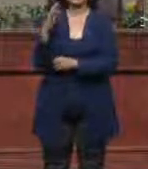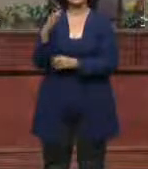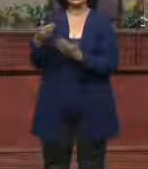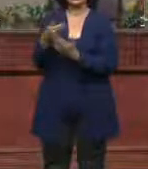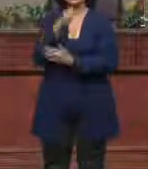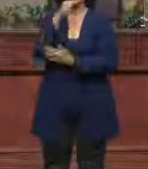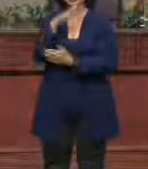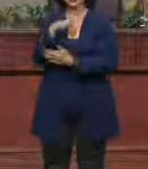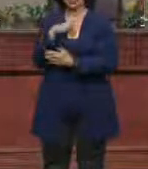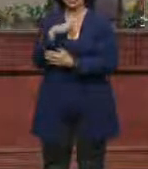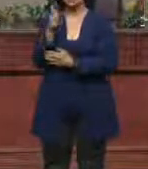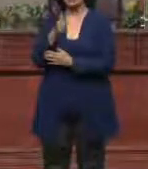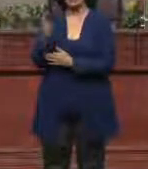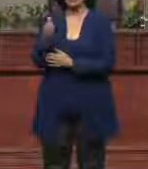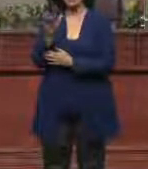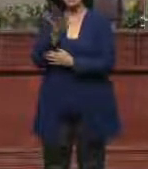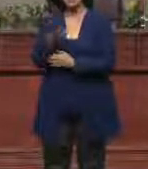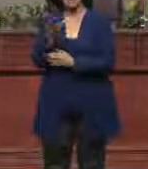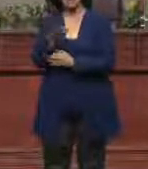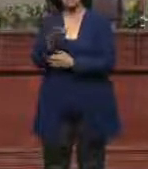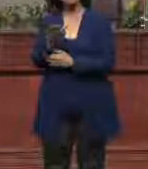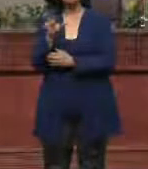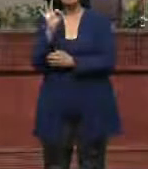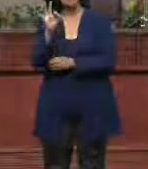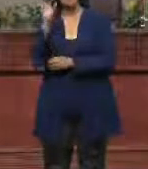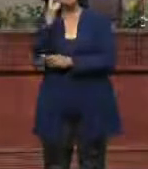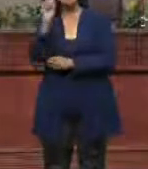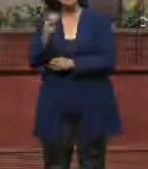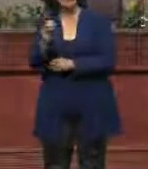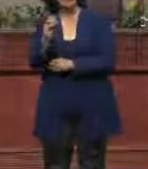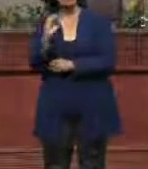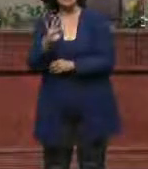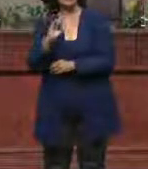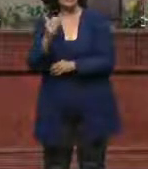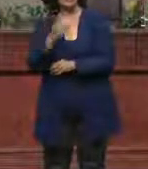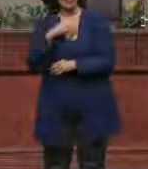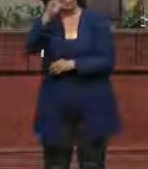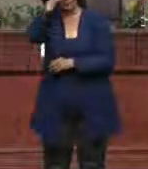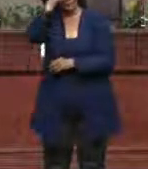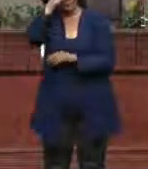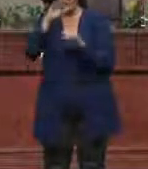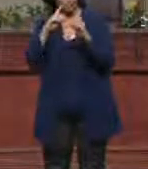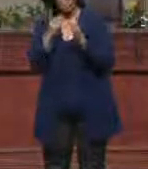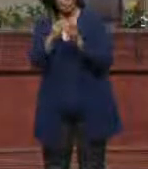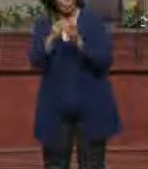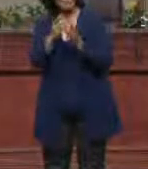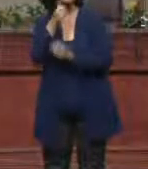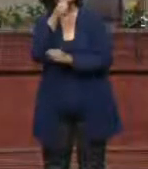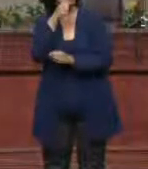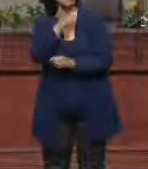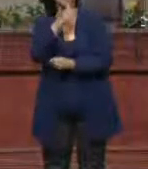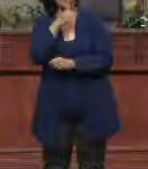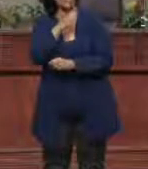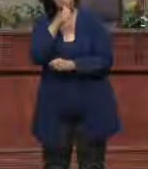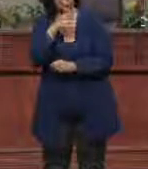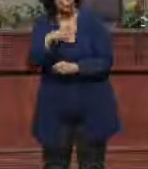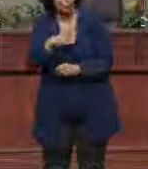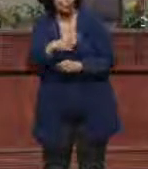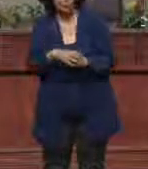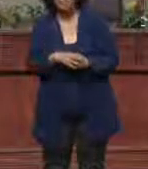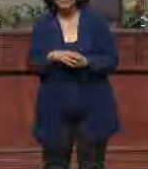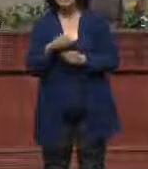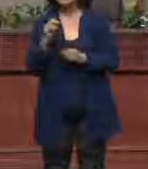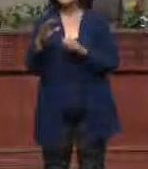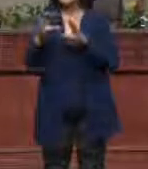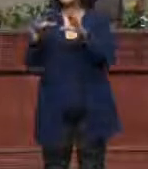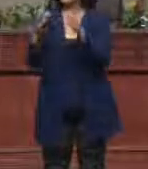about 9%, I believe it is, of our fire department female. And of this class, about